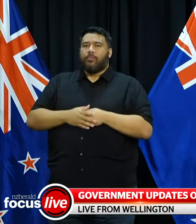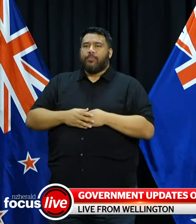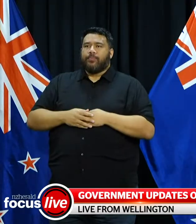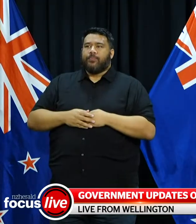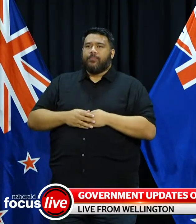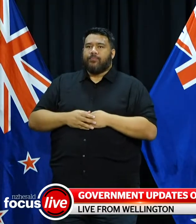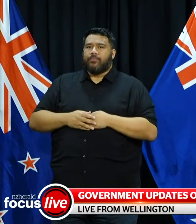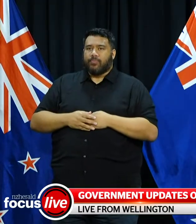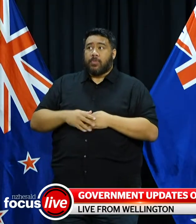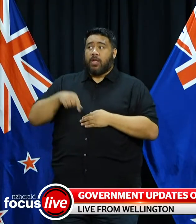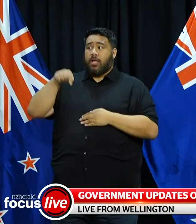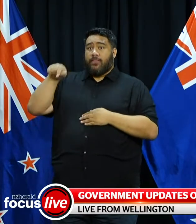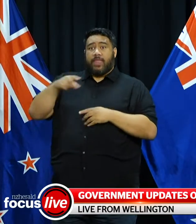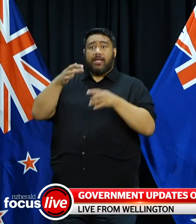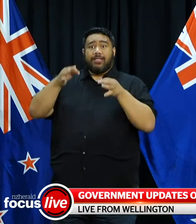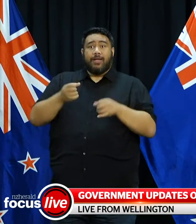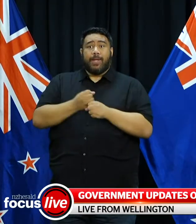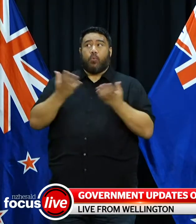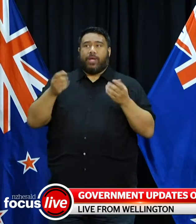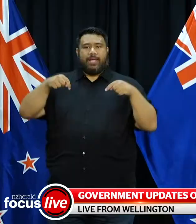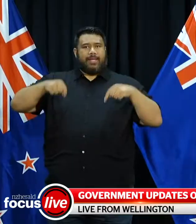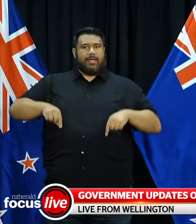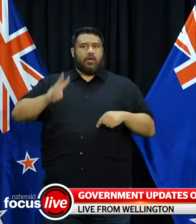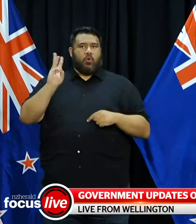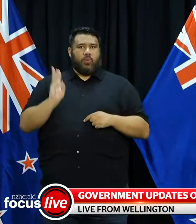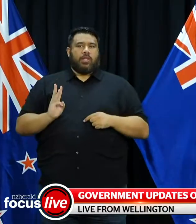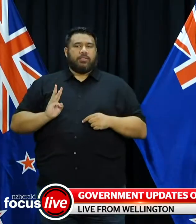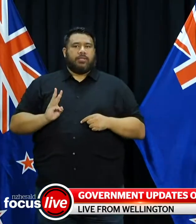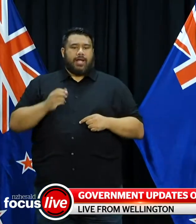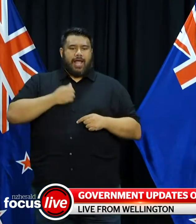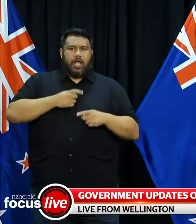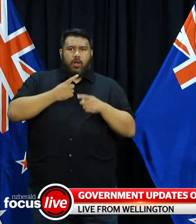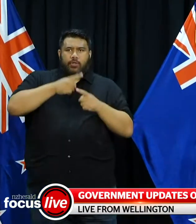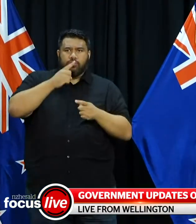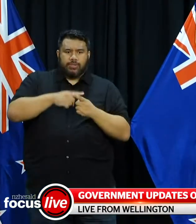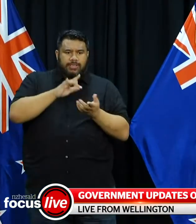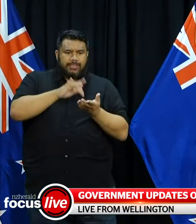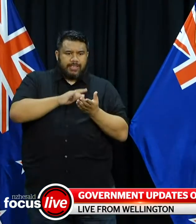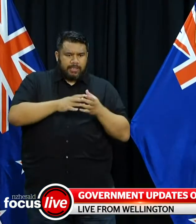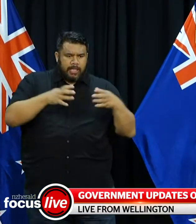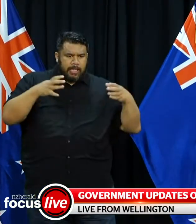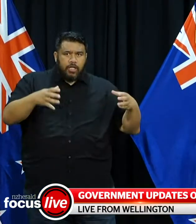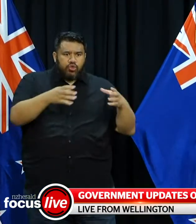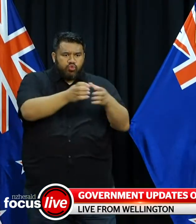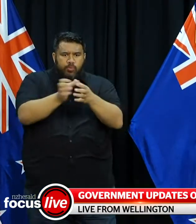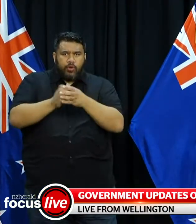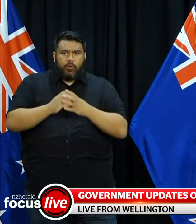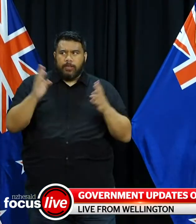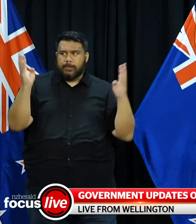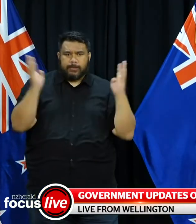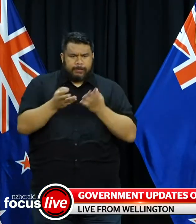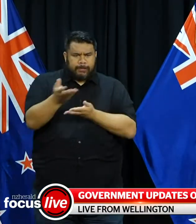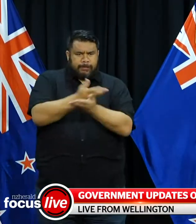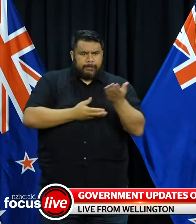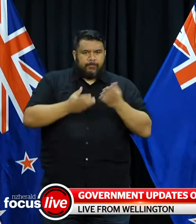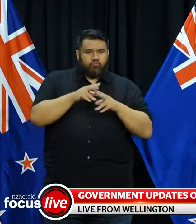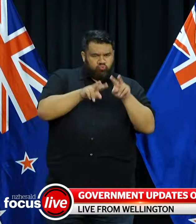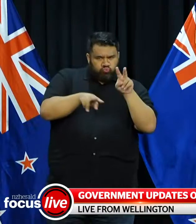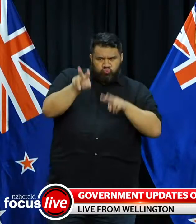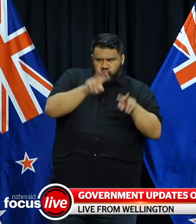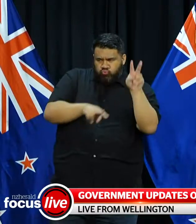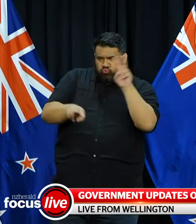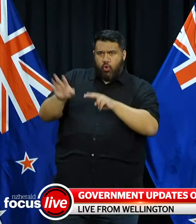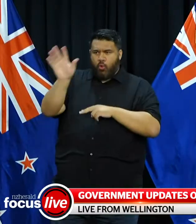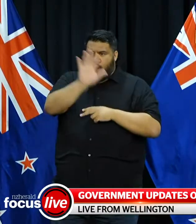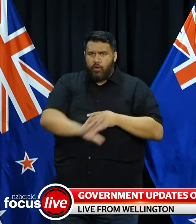the Beehive in Wellington. All Civil Defence emergency management groups are active and closely monitoring the situation across the regions in